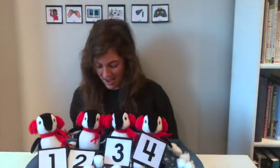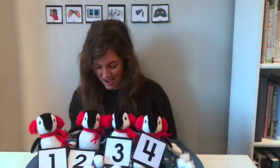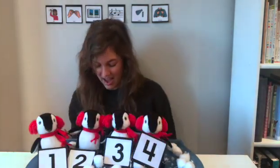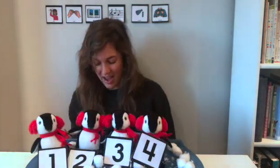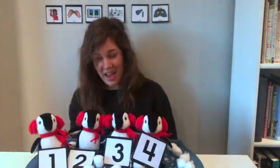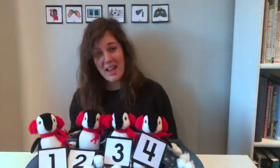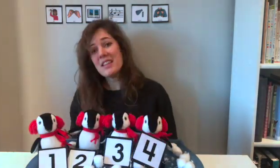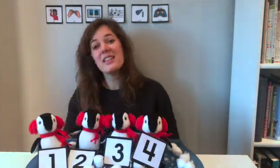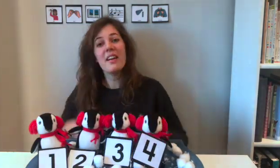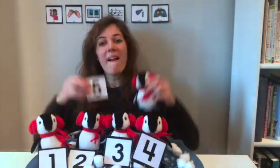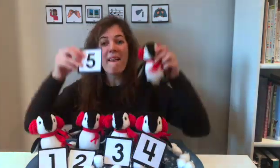and